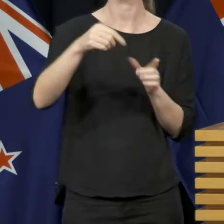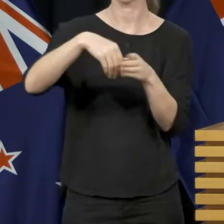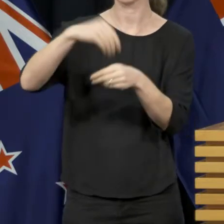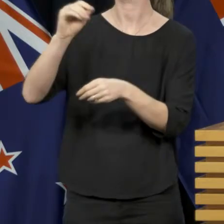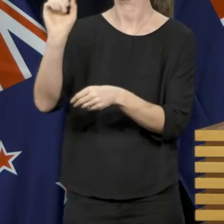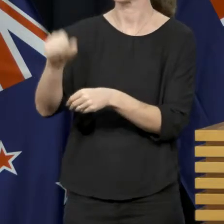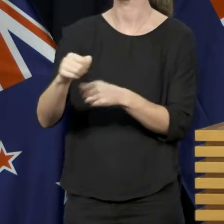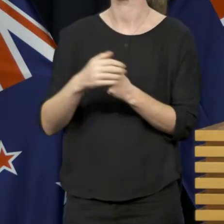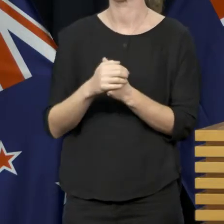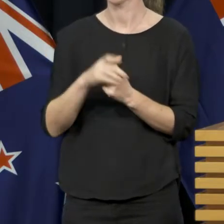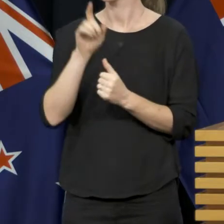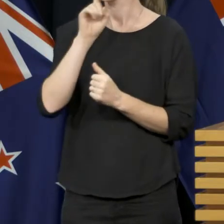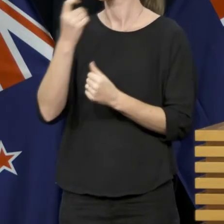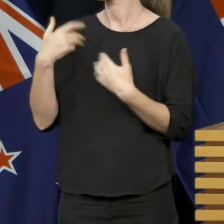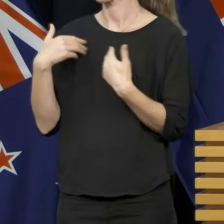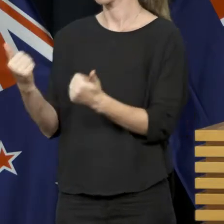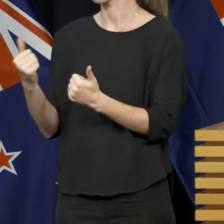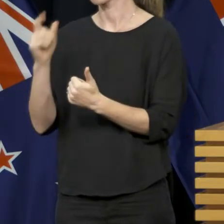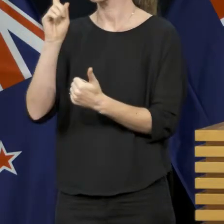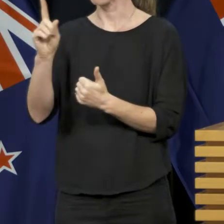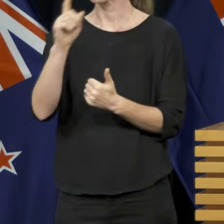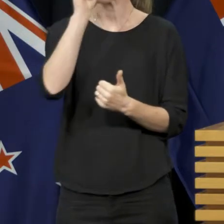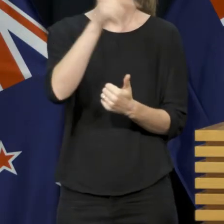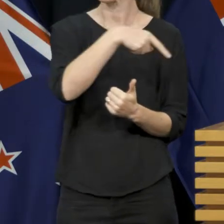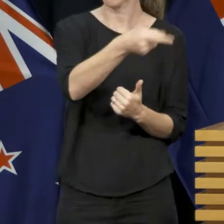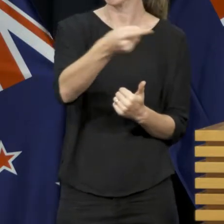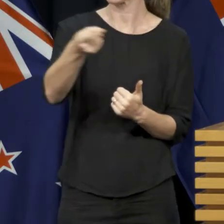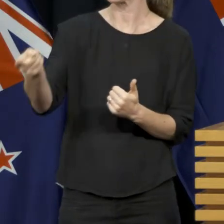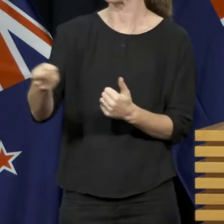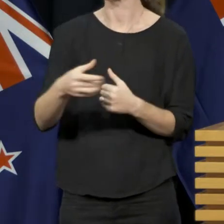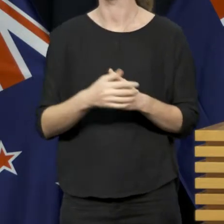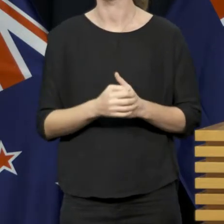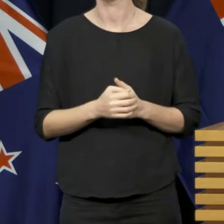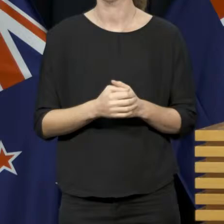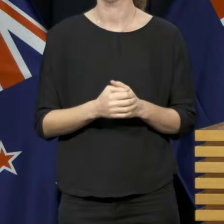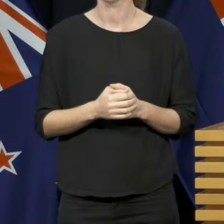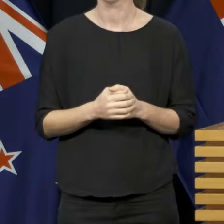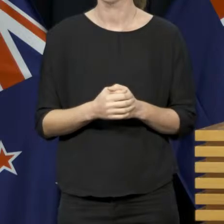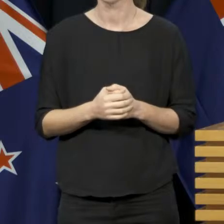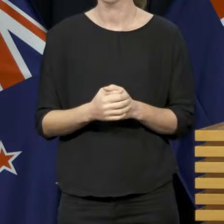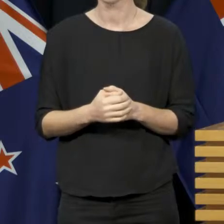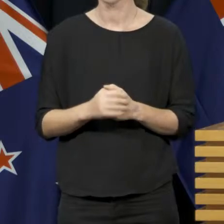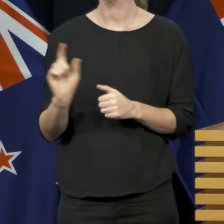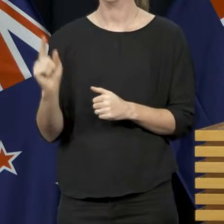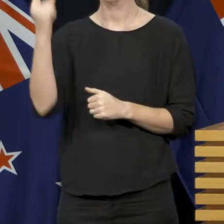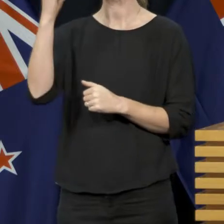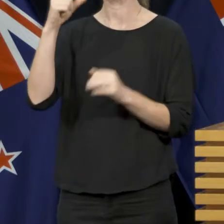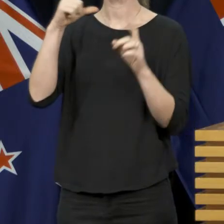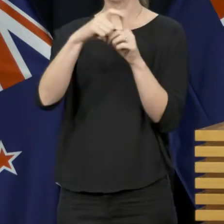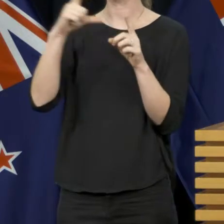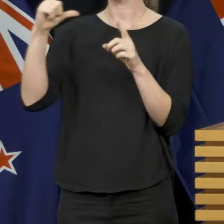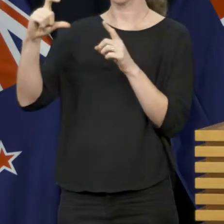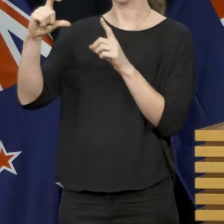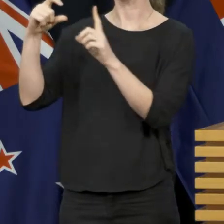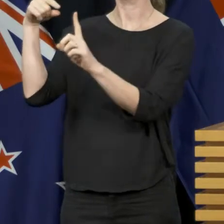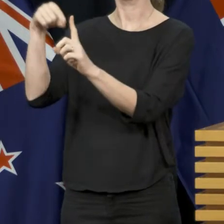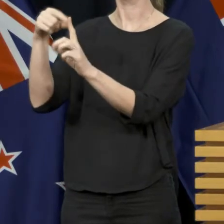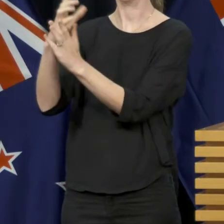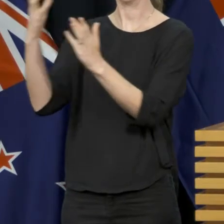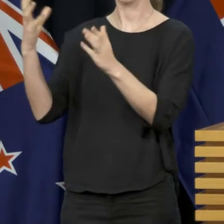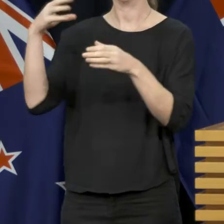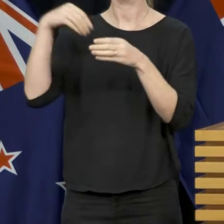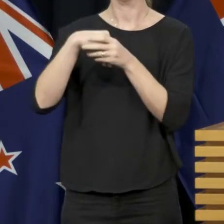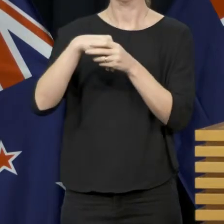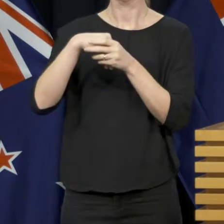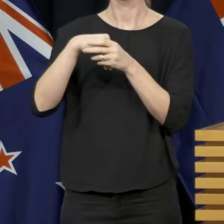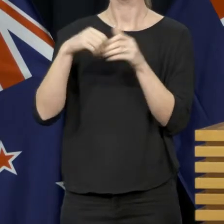yes. It will not be a health role, but I have not closed that door. Again, as I say, I do think that Minister Clark has made a significant contribution